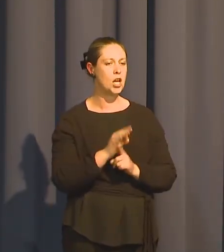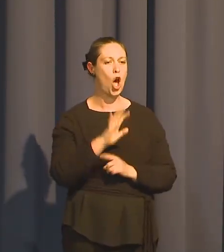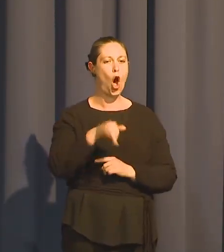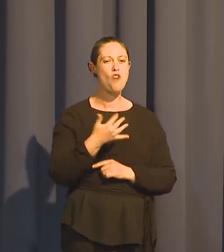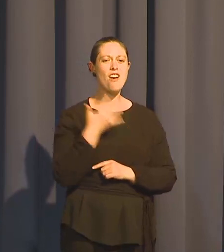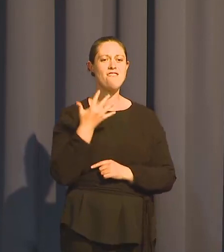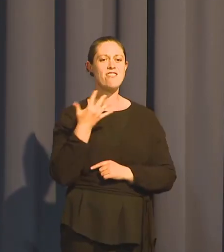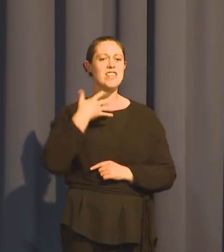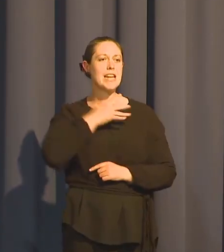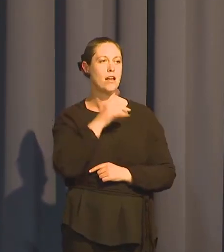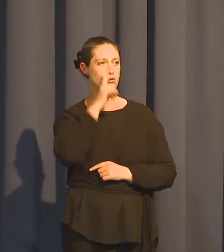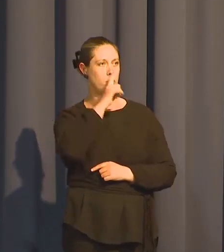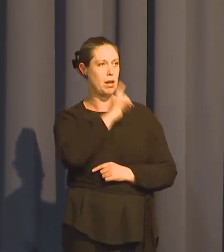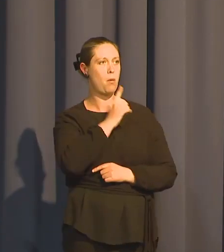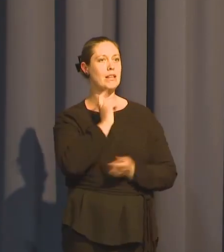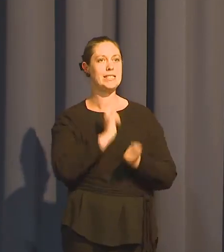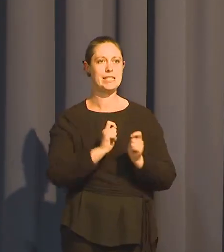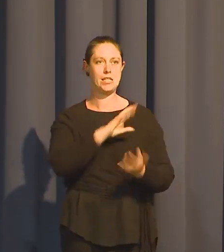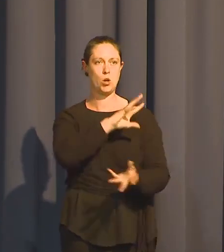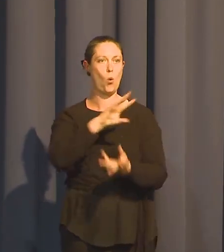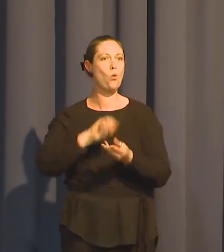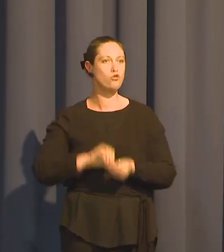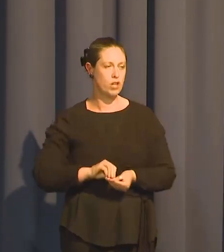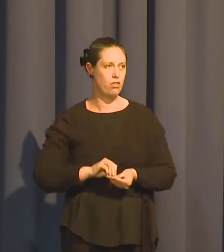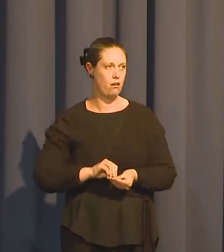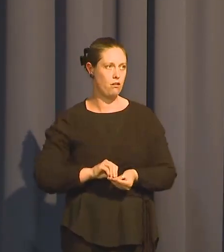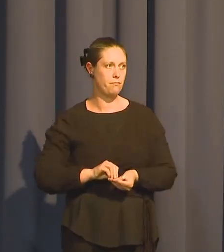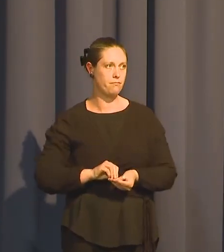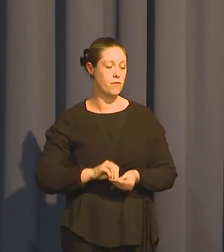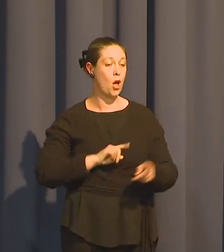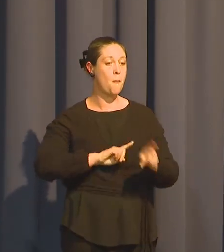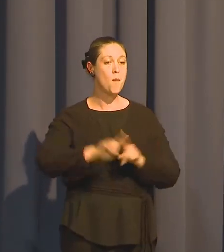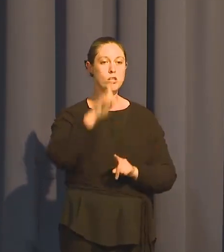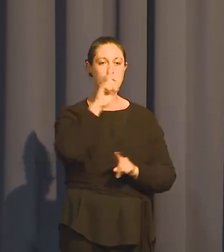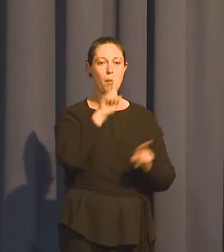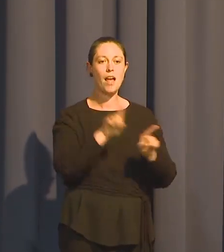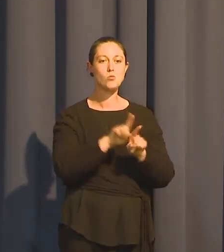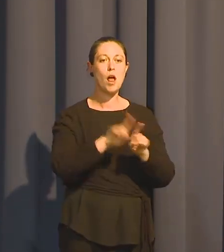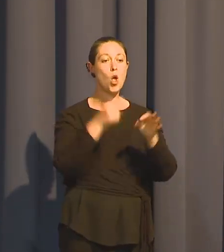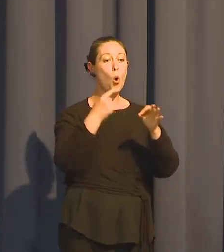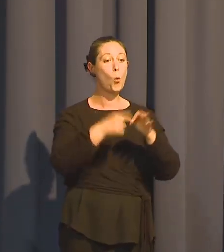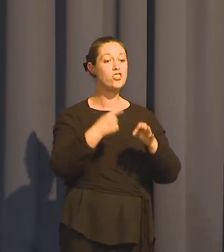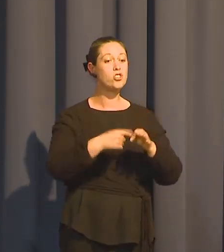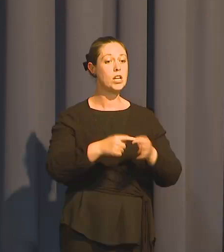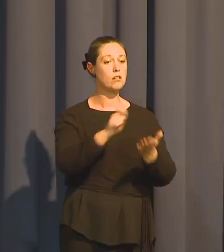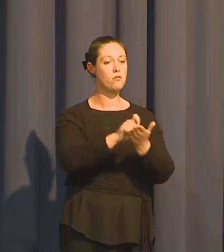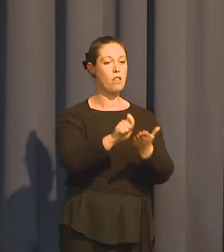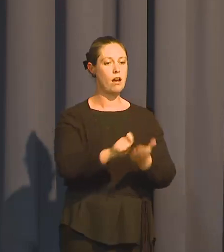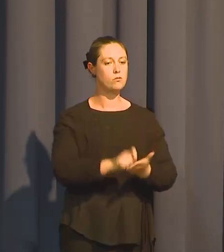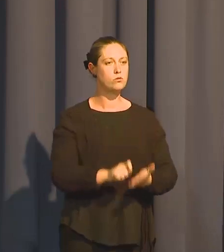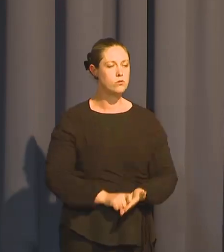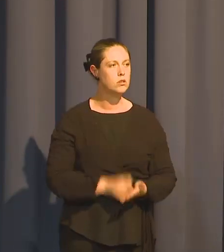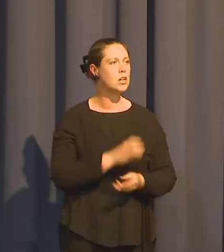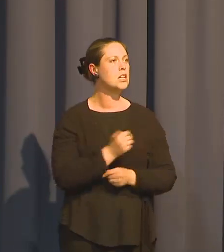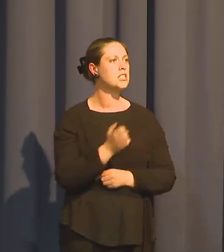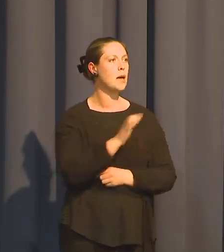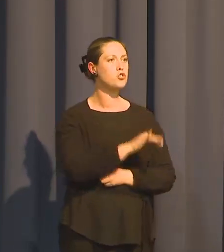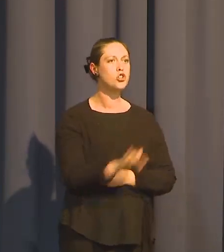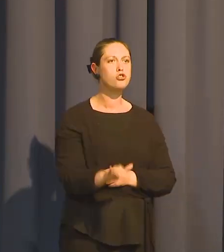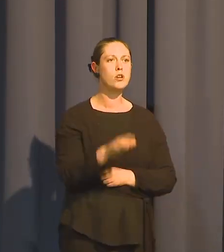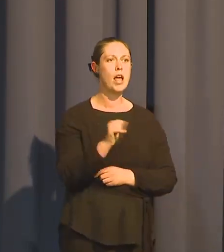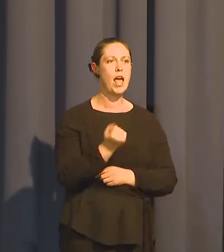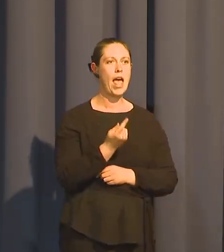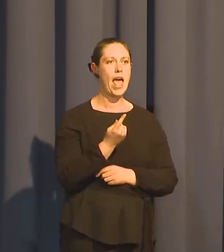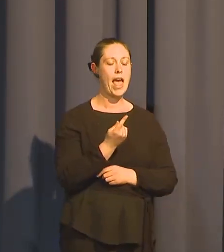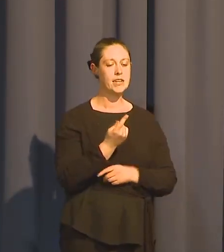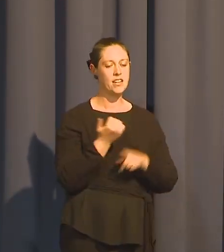a huge number. Most people did fill in the questionnaires. Some children had a finger or heel